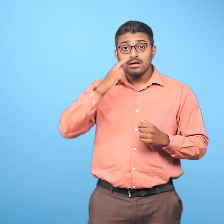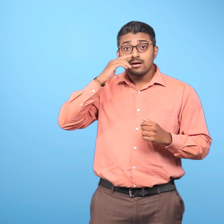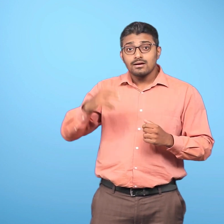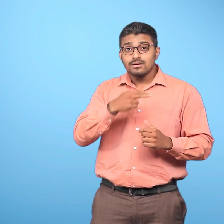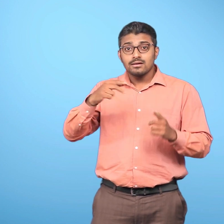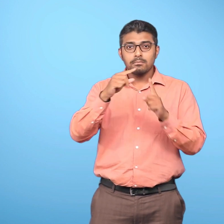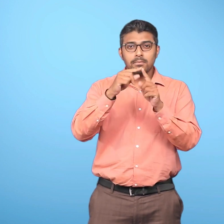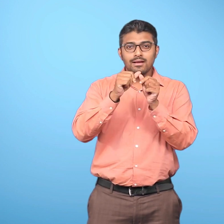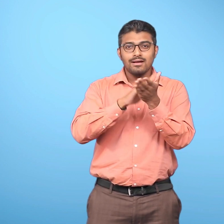Paheli wants to know